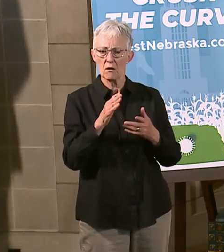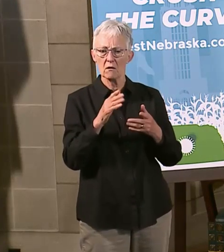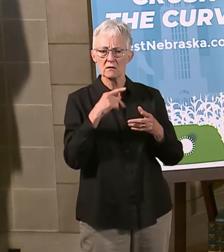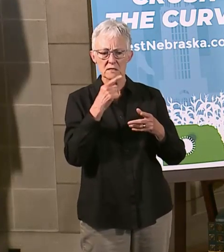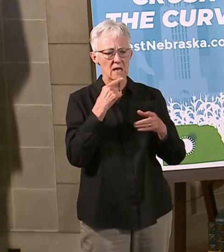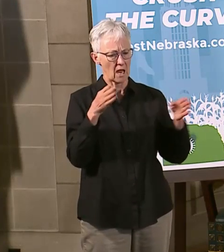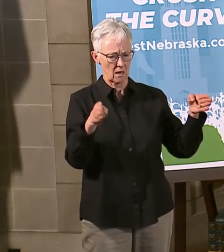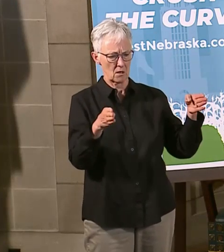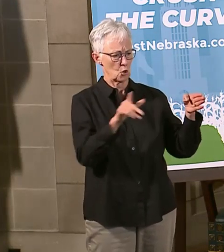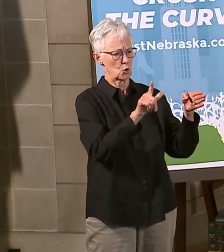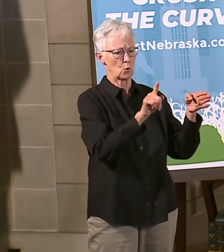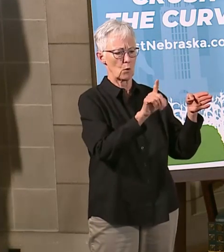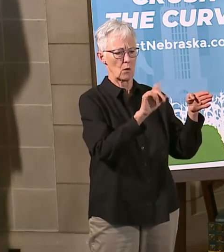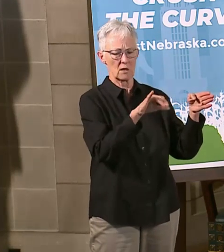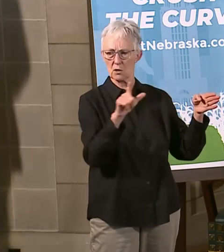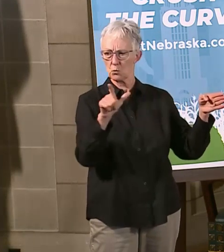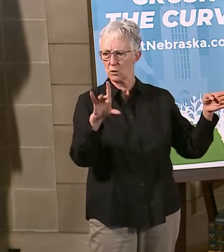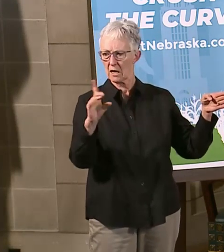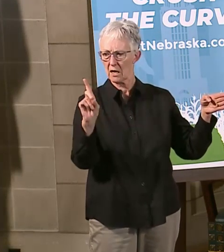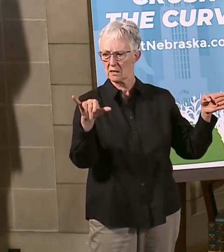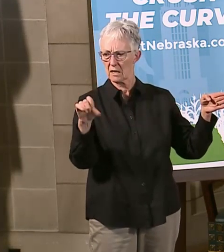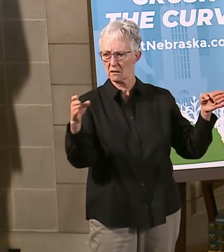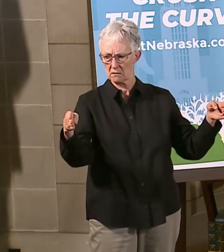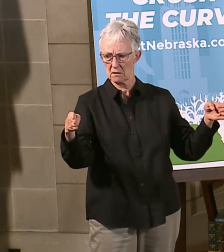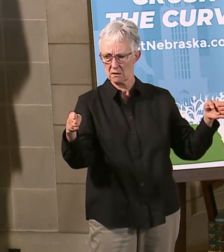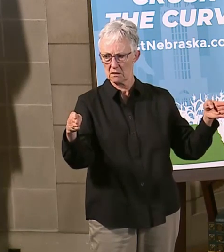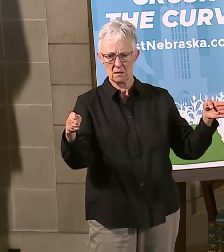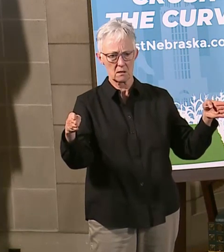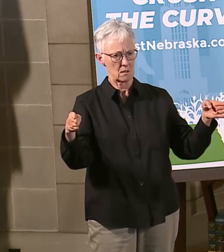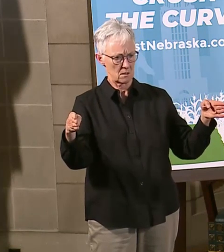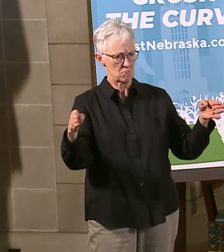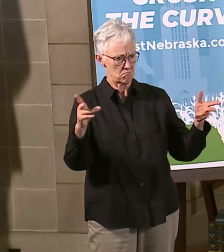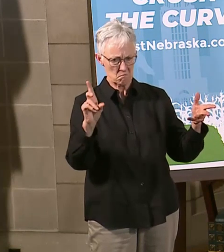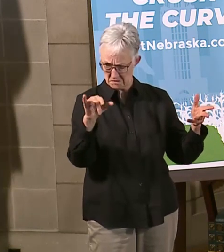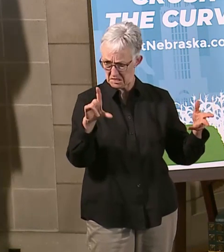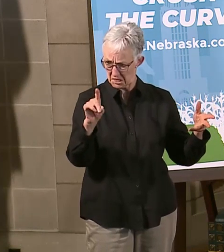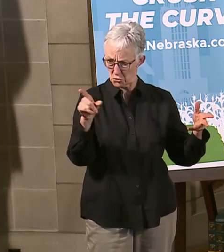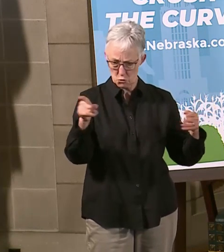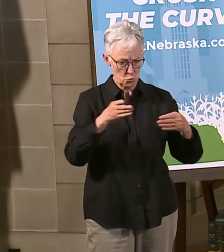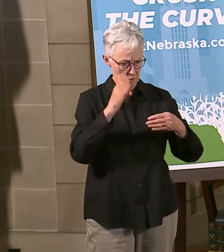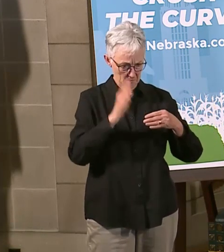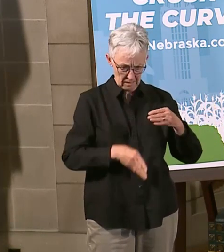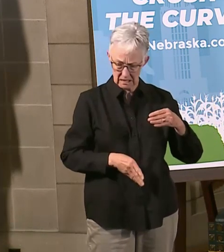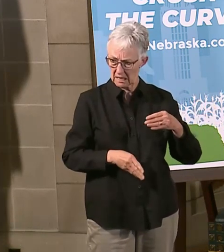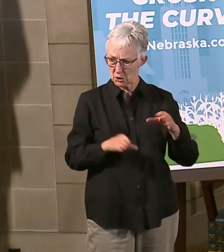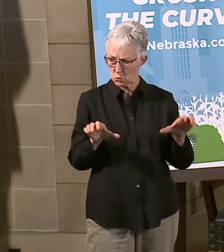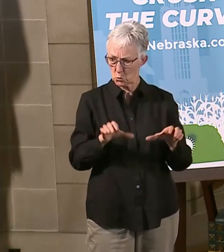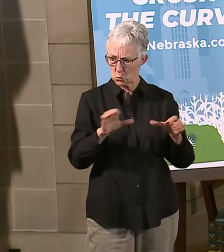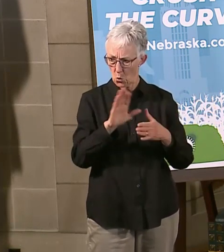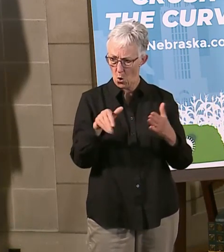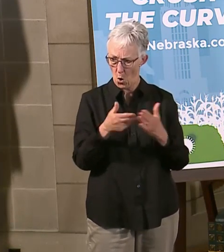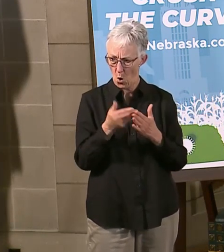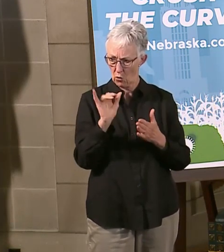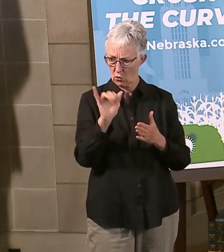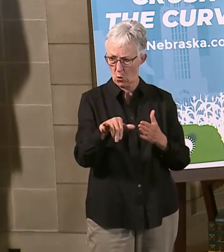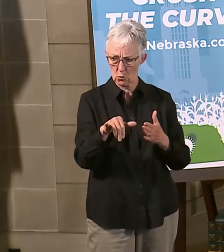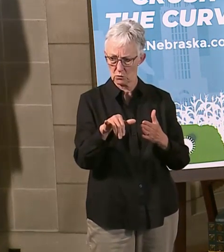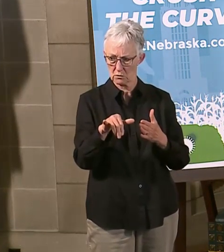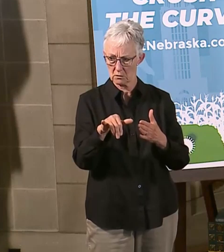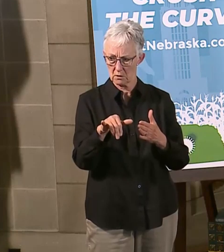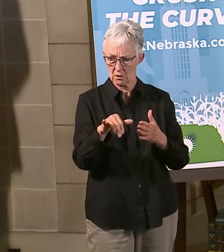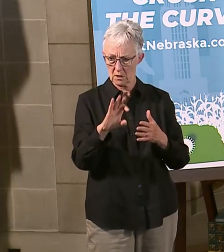claims did we get actually adjudicated in that time period? And I've got our Commissioner of Labor, John Albin, here. John, do you happen to have those numbers? What are the most recent